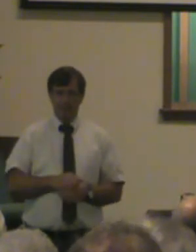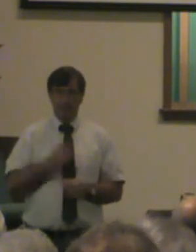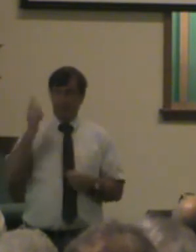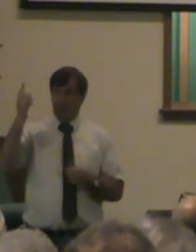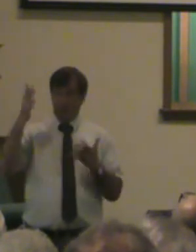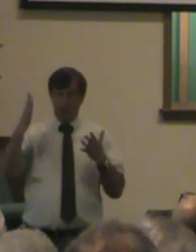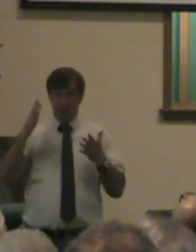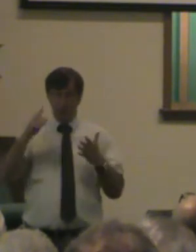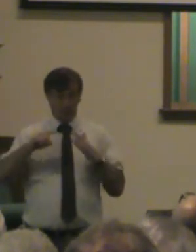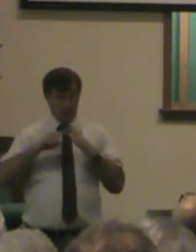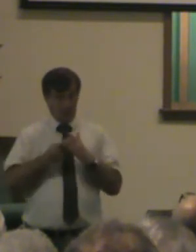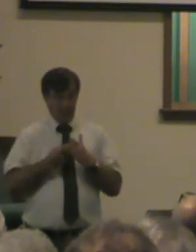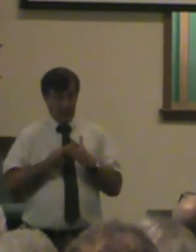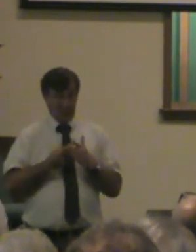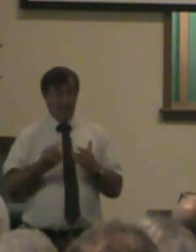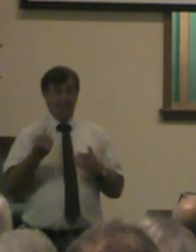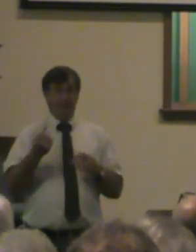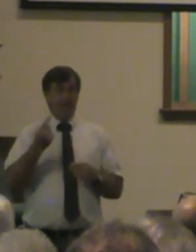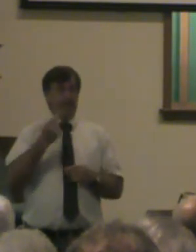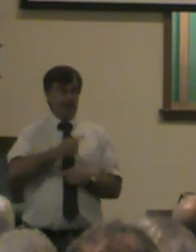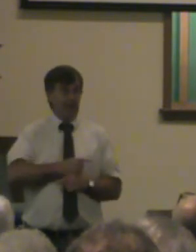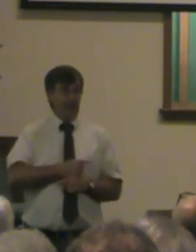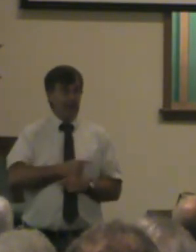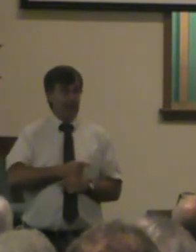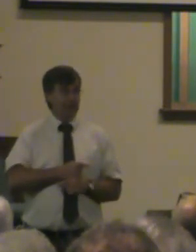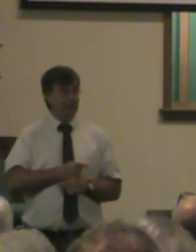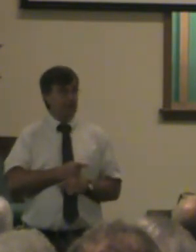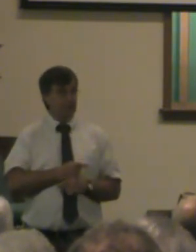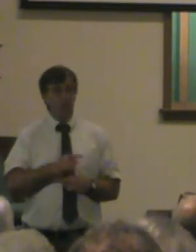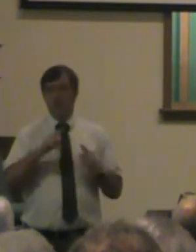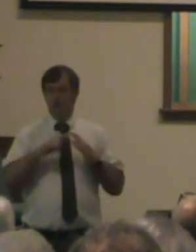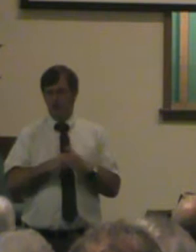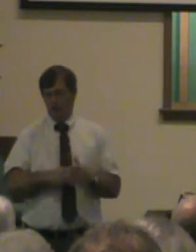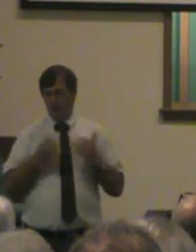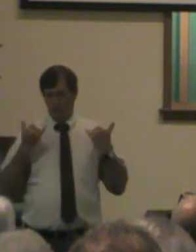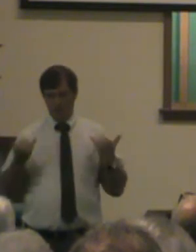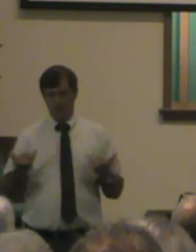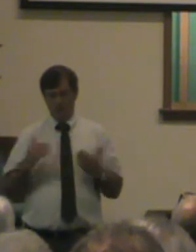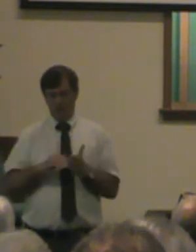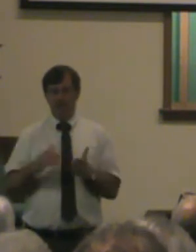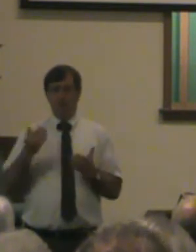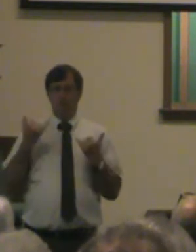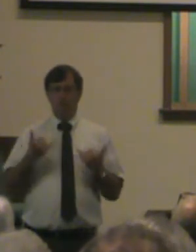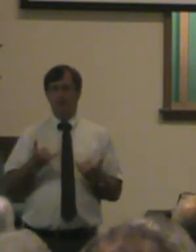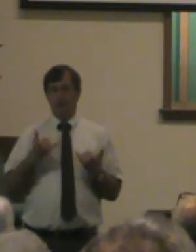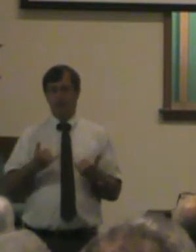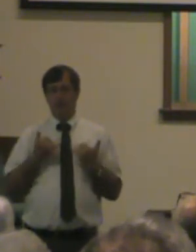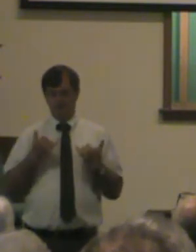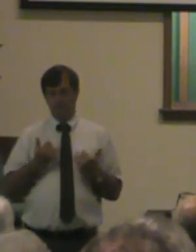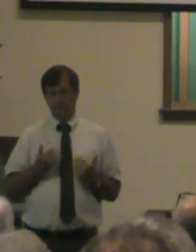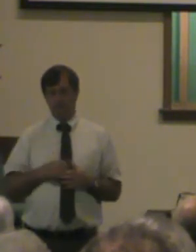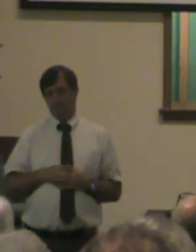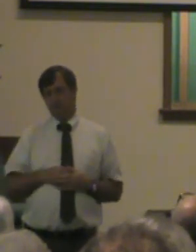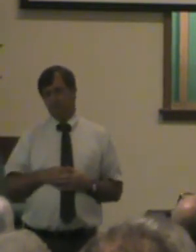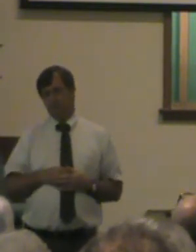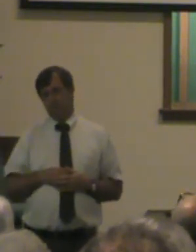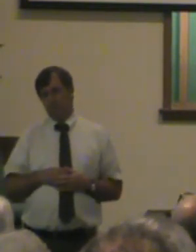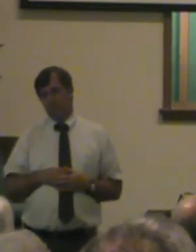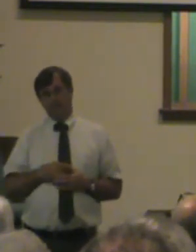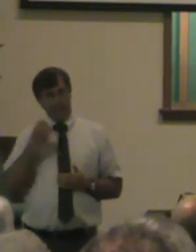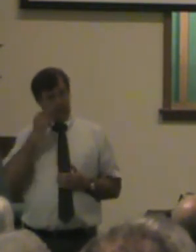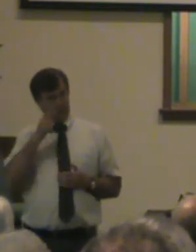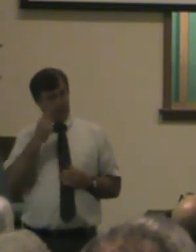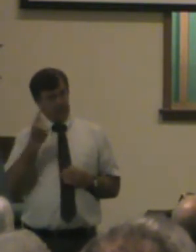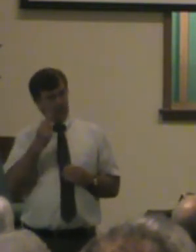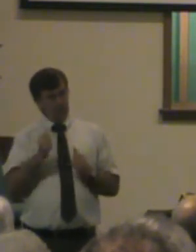concerned, you begin the day, yes, it didn't exist. You can start over right now, this very moment. And friend, if he needs my